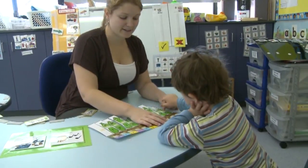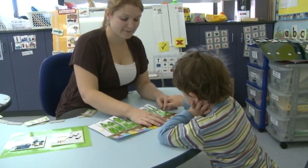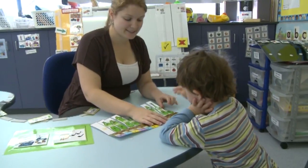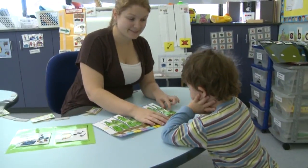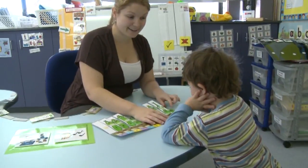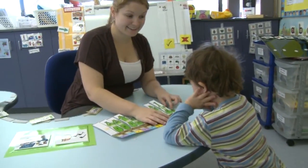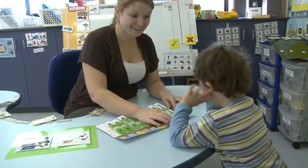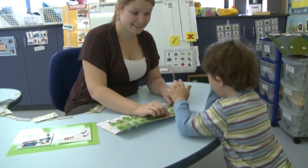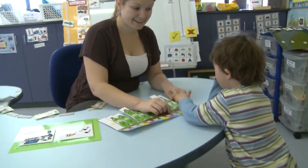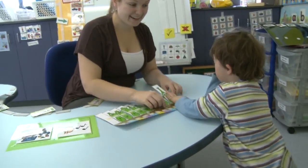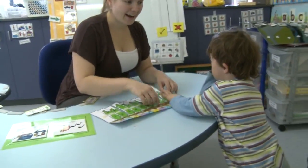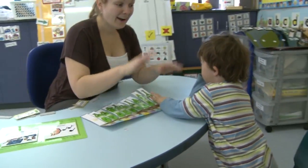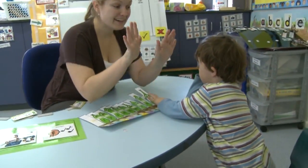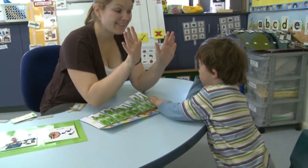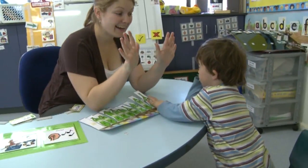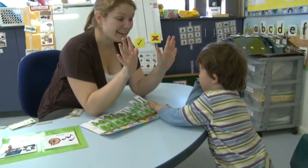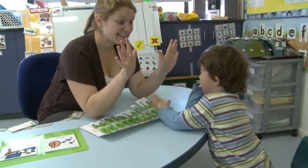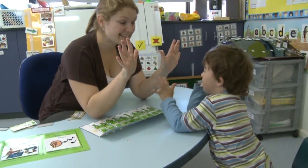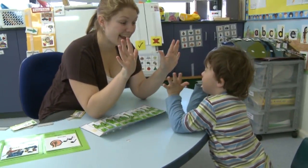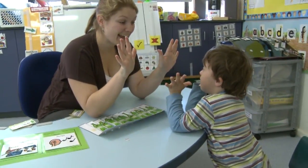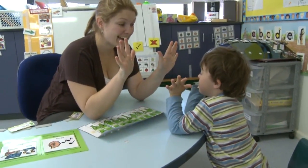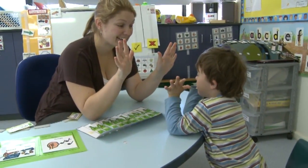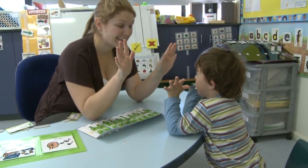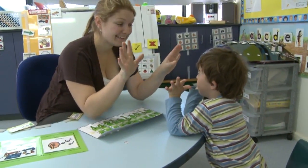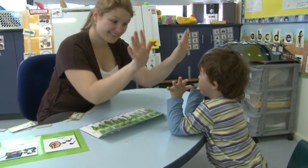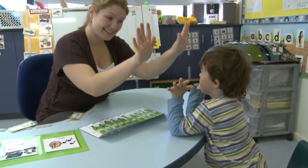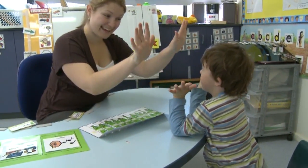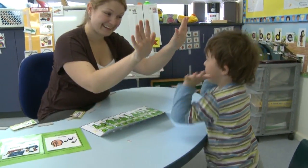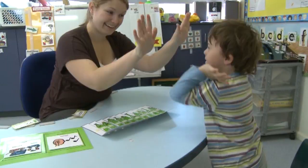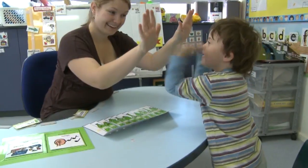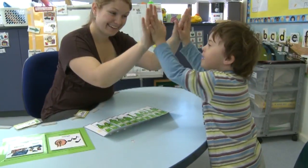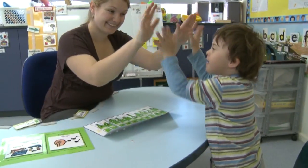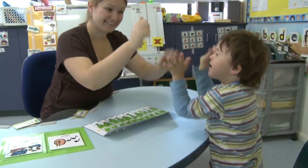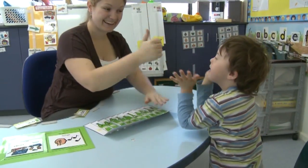to begin to use visual systems with your child at home, contact a speech pathologist.